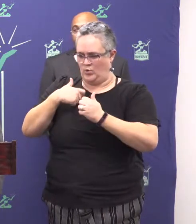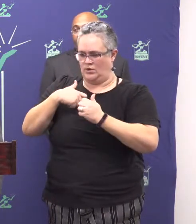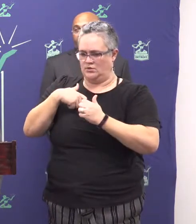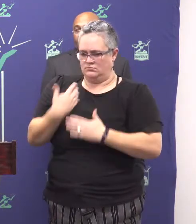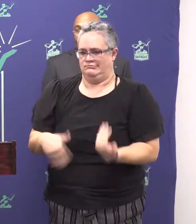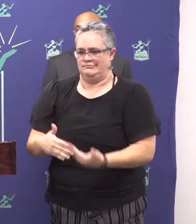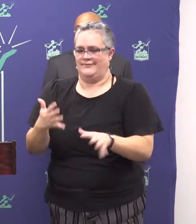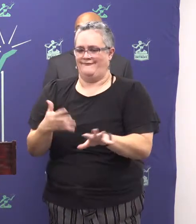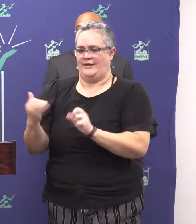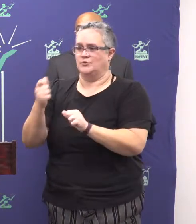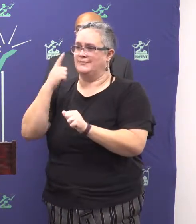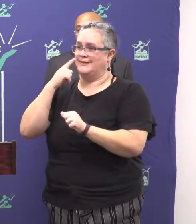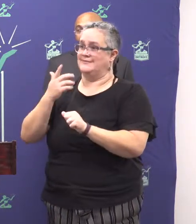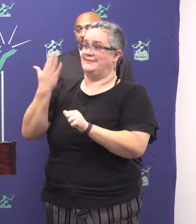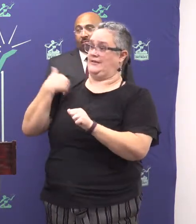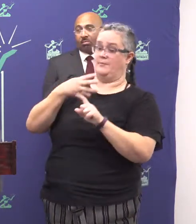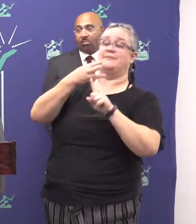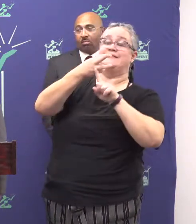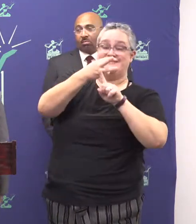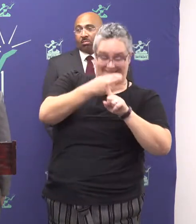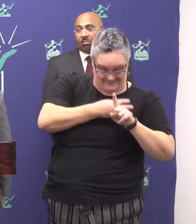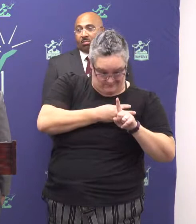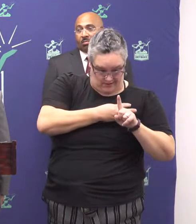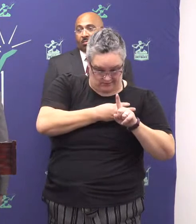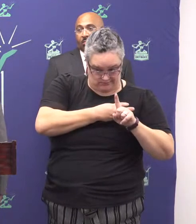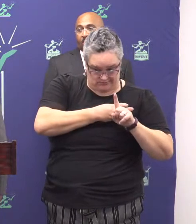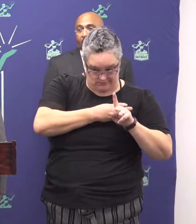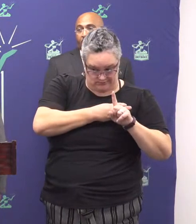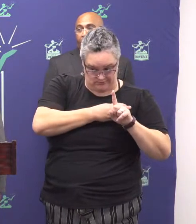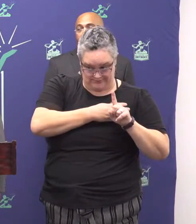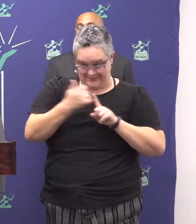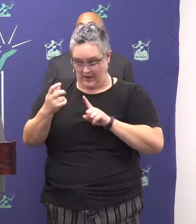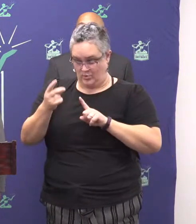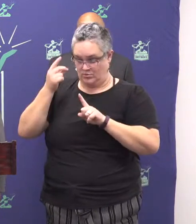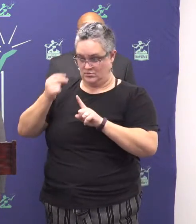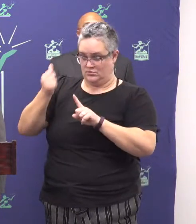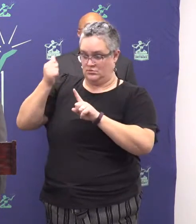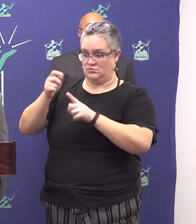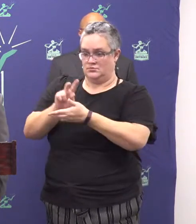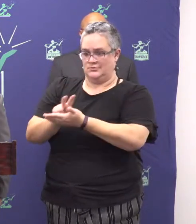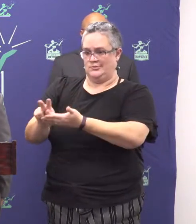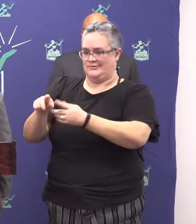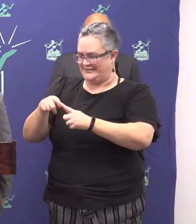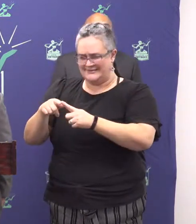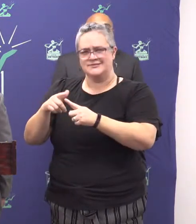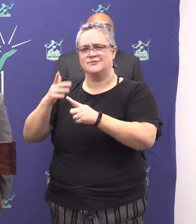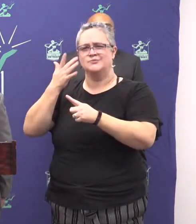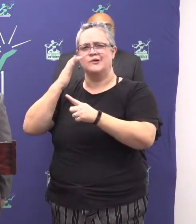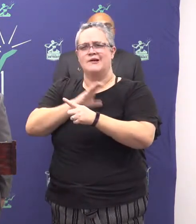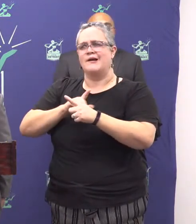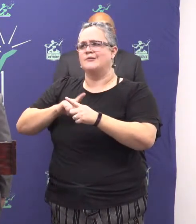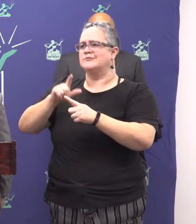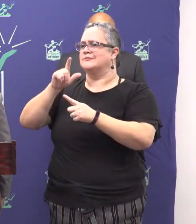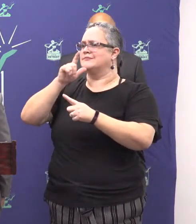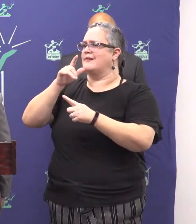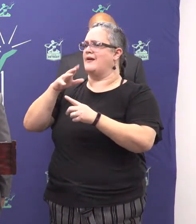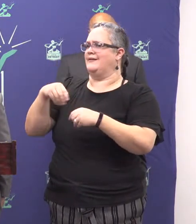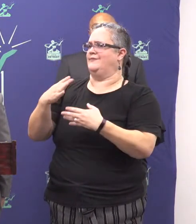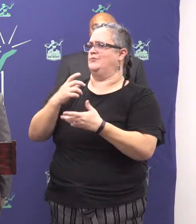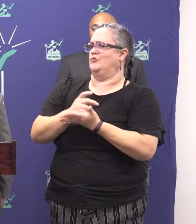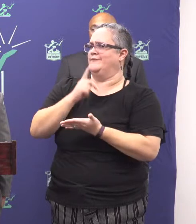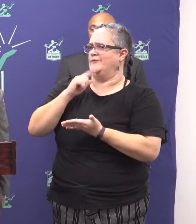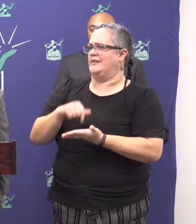given that the last time it was 6 months, we were concerned about how quickly another deal could be struck, and why council doesn't get approval on this.